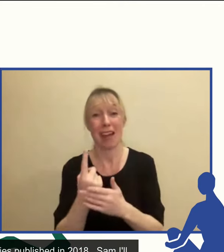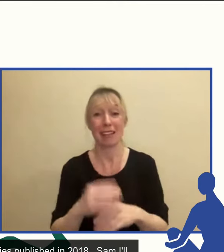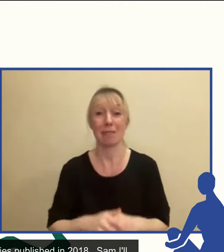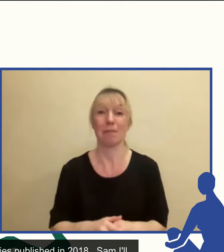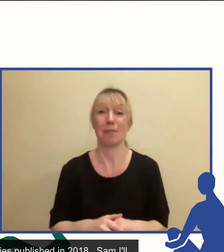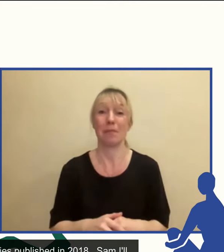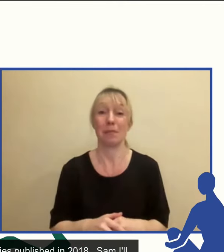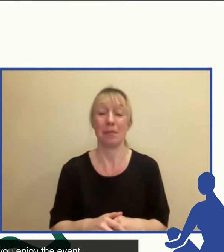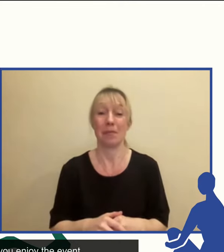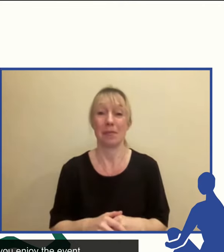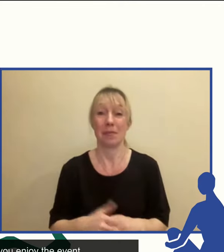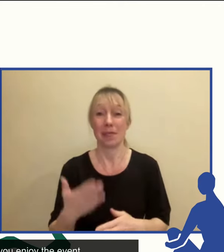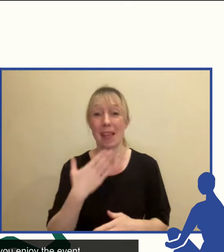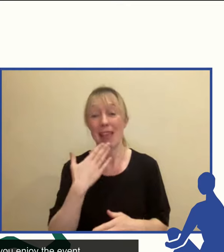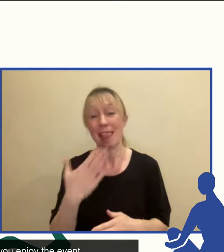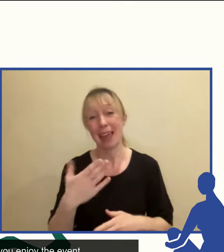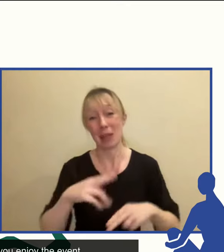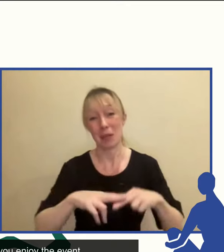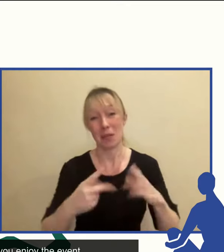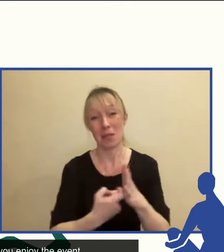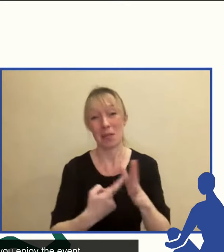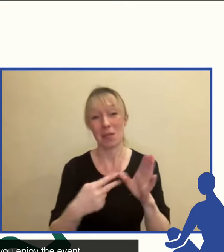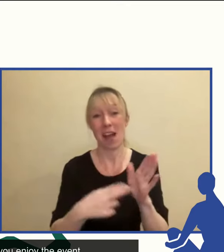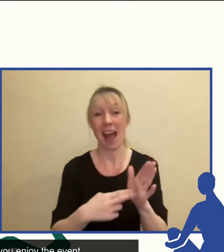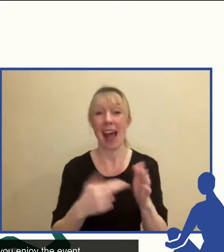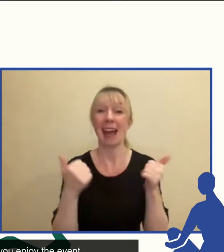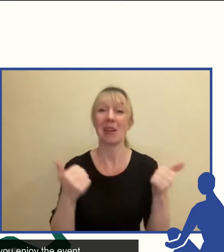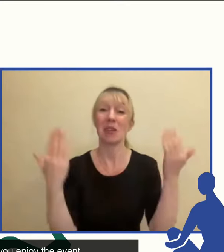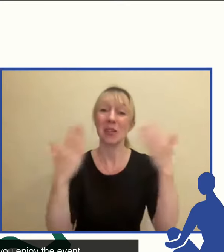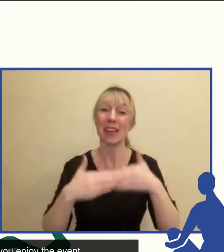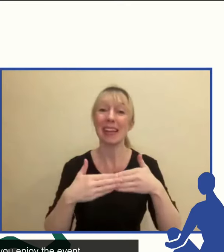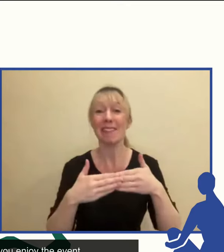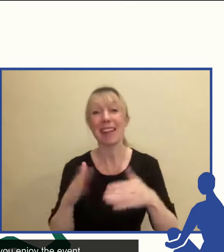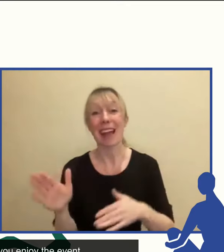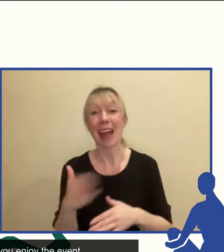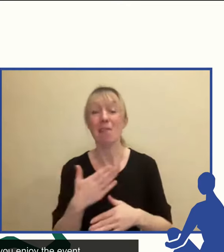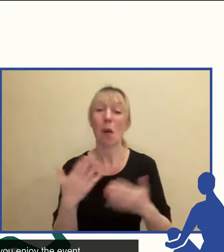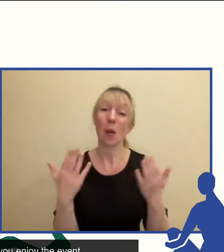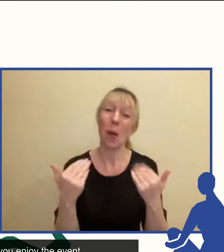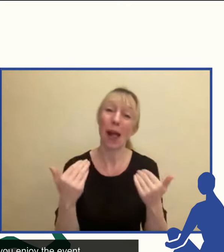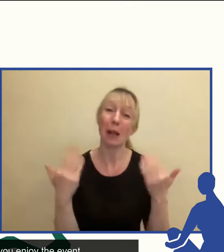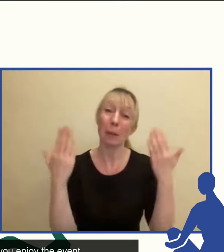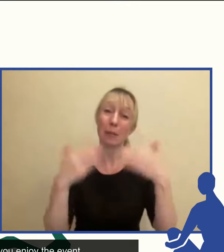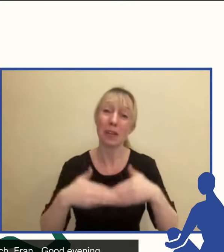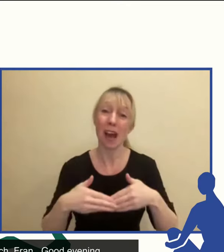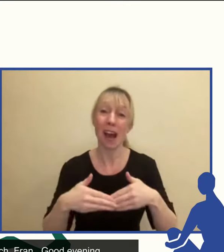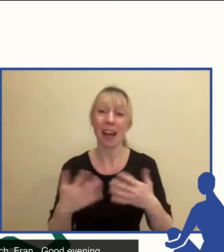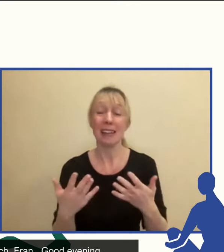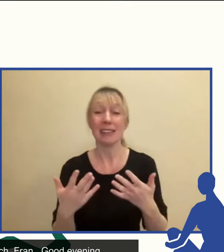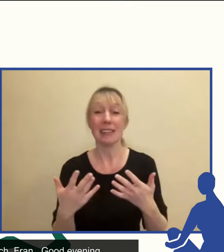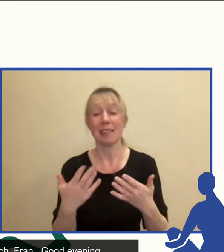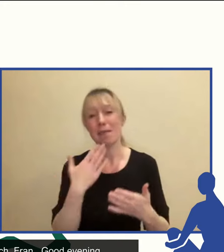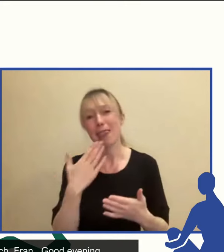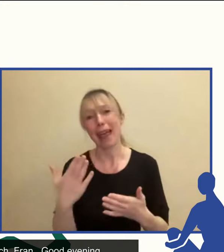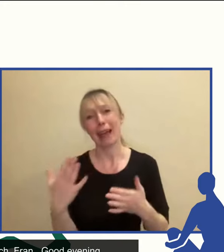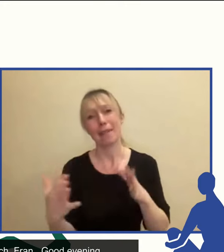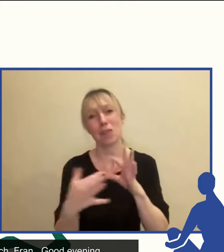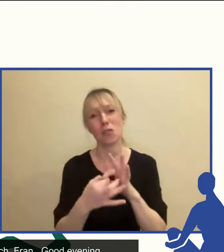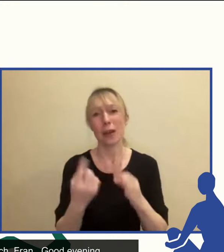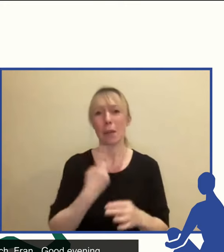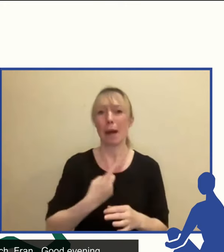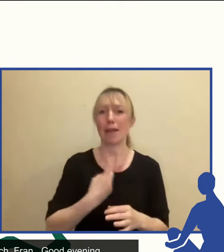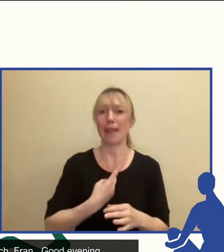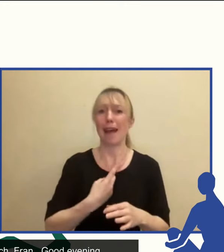Thanks very much, Fran. Good evening, everyone. Welcome tonight, and thanks so much for joining myself, GP and author